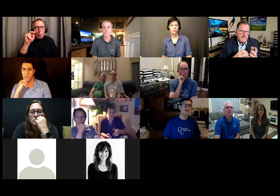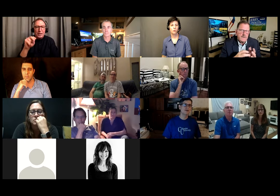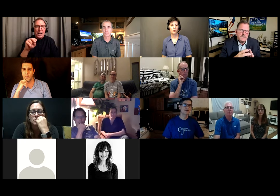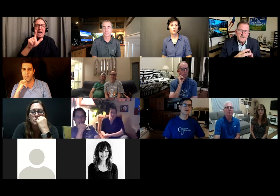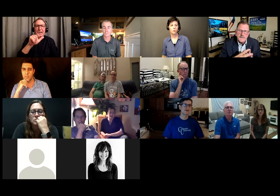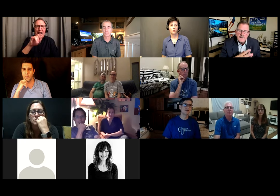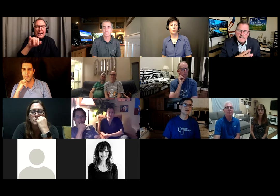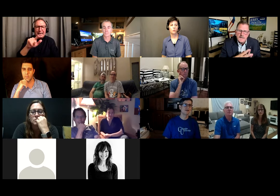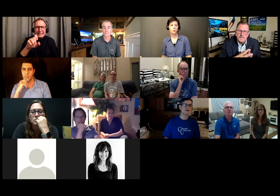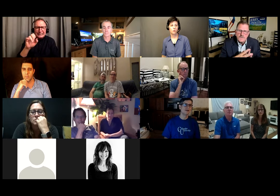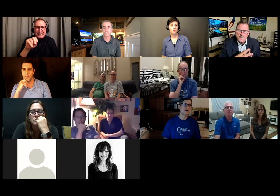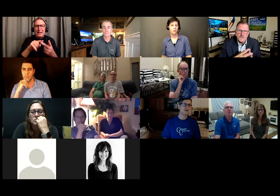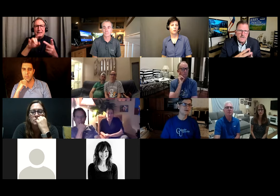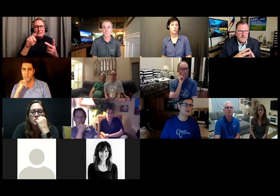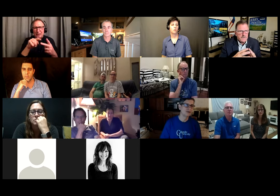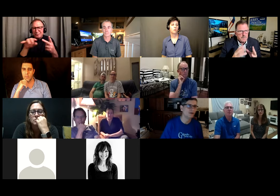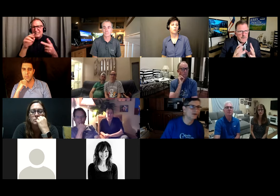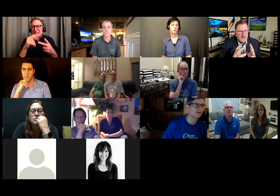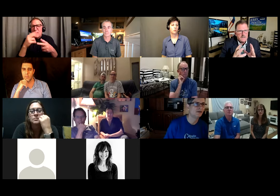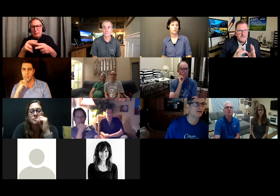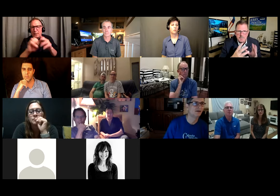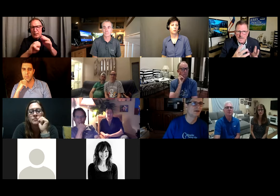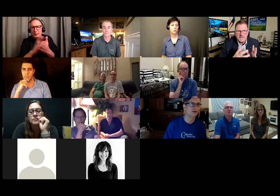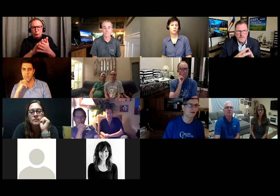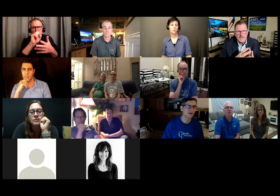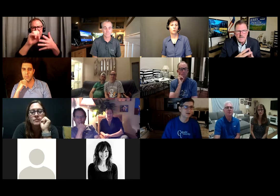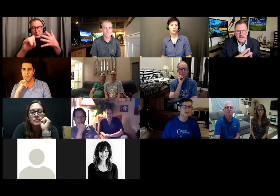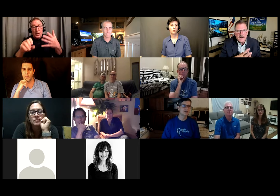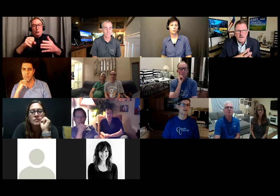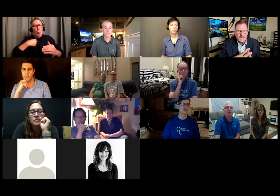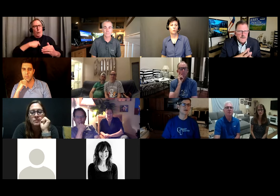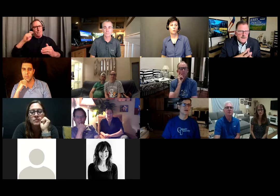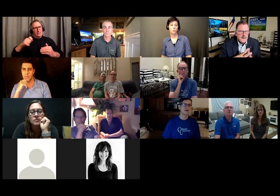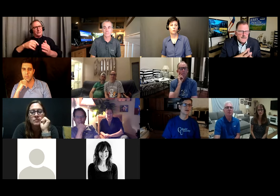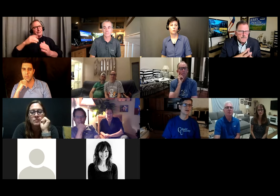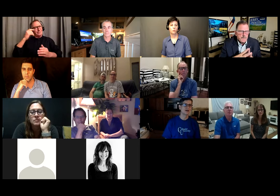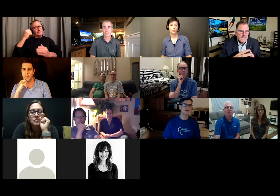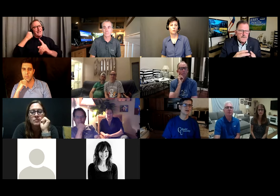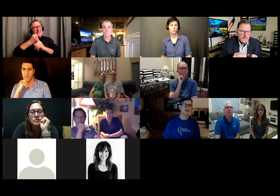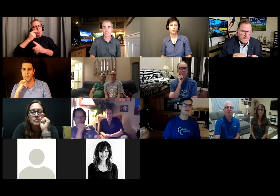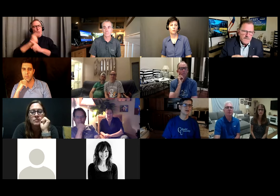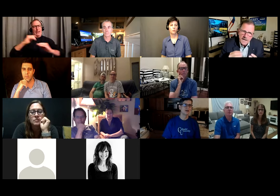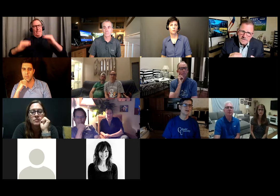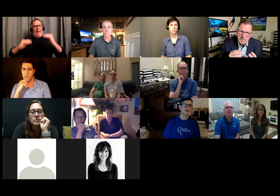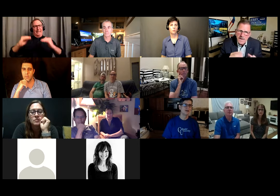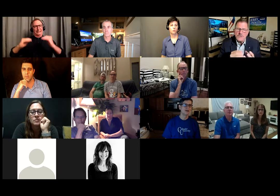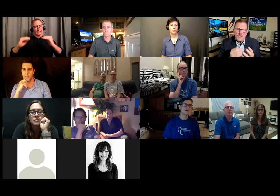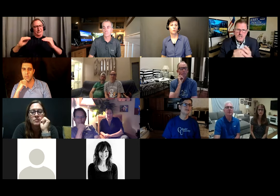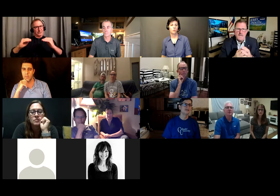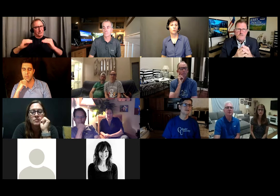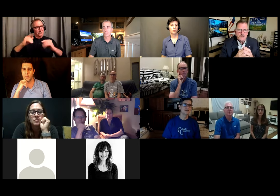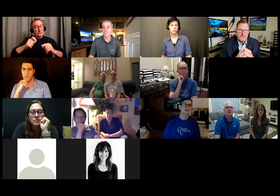Donlin, Fairlands. So there's a balance and a mix that we need to take care of. But we've had some